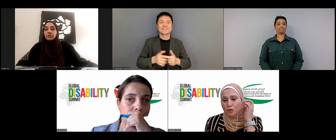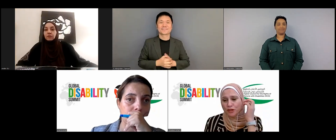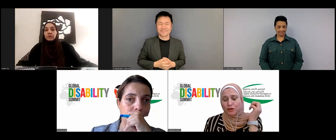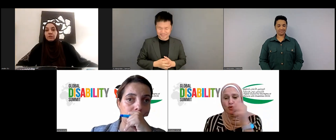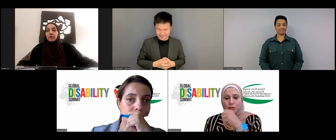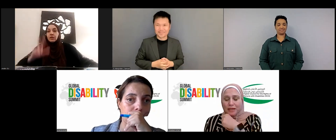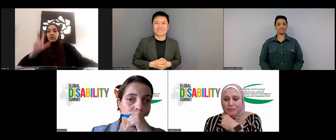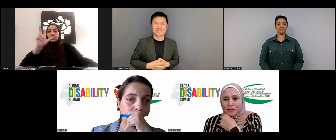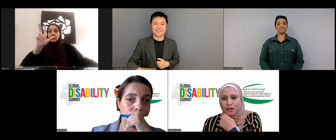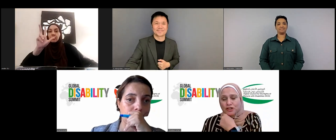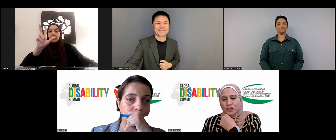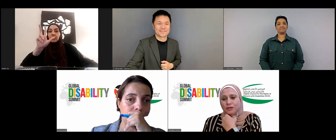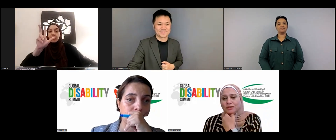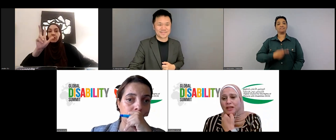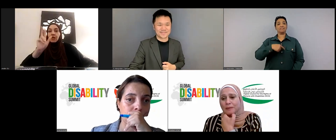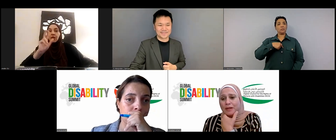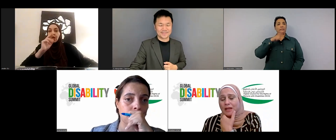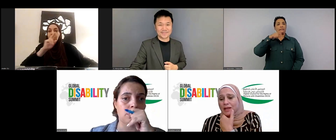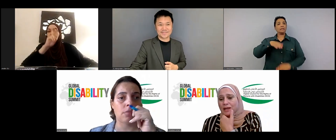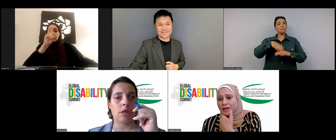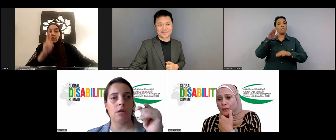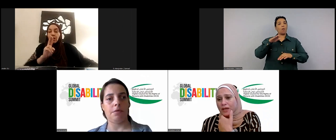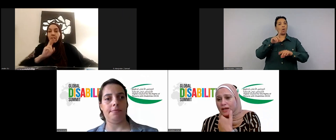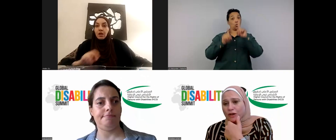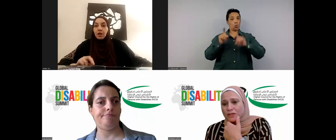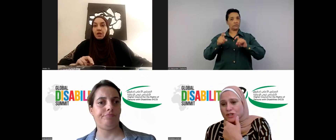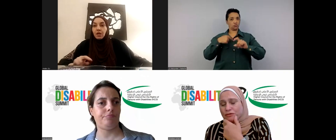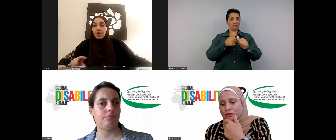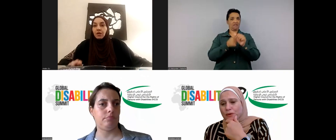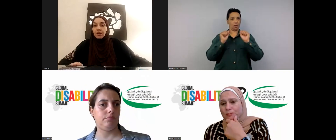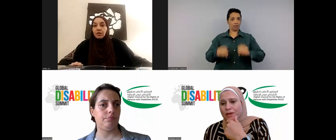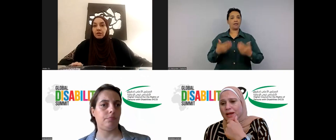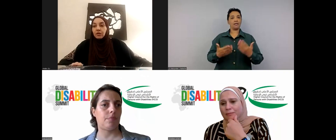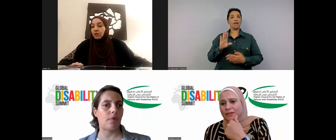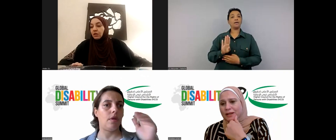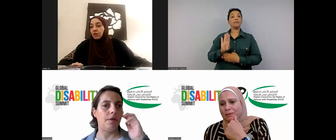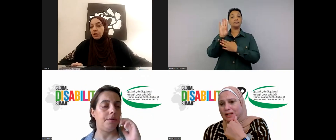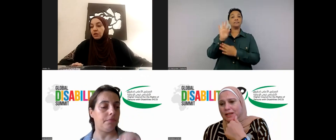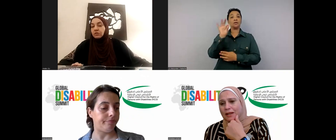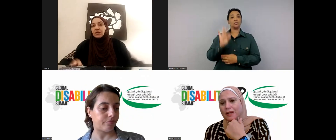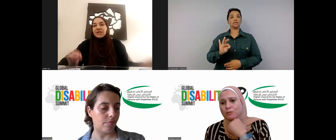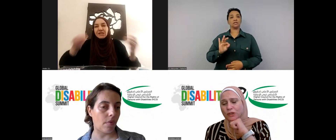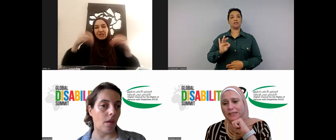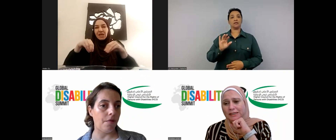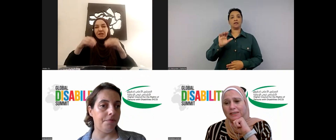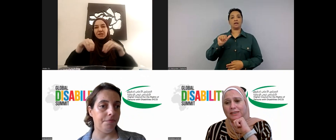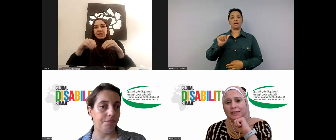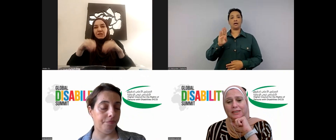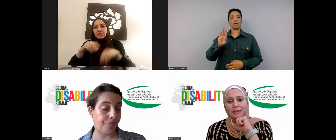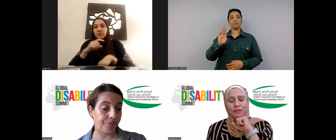to take more in order to be able to finish on time. We have a question from Abdulrahman